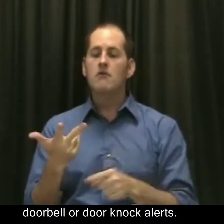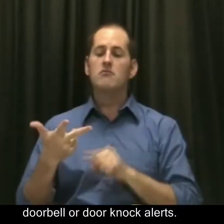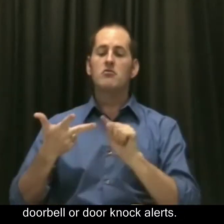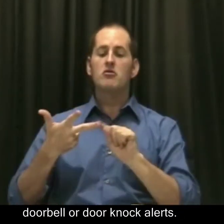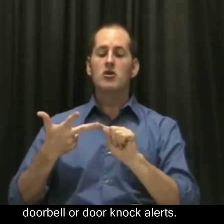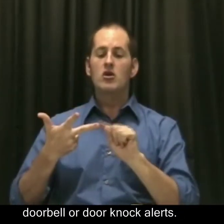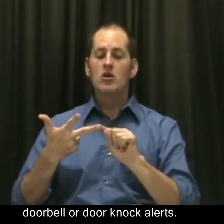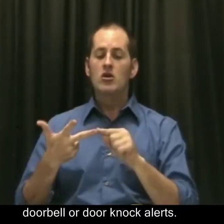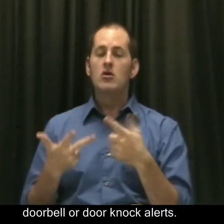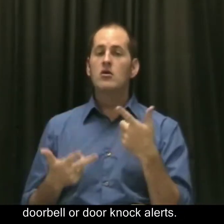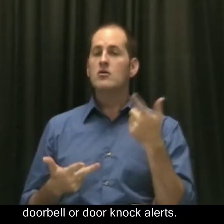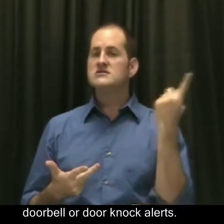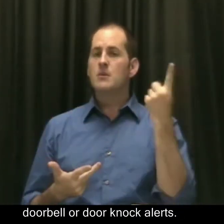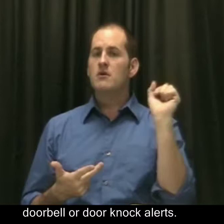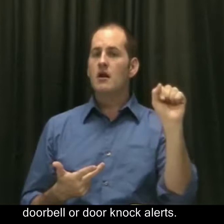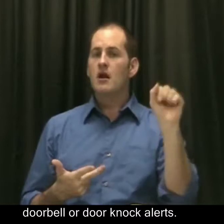doorbell or door knock alerts,